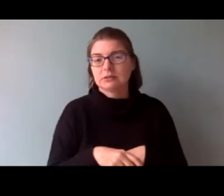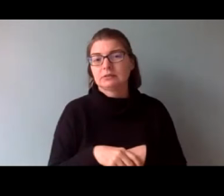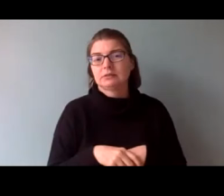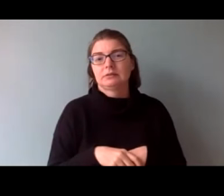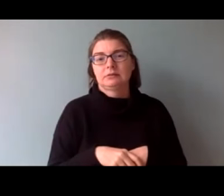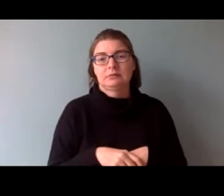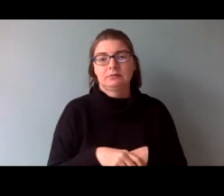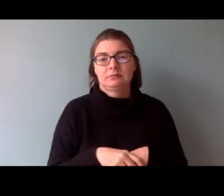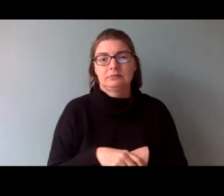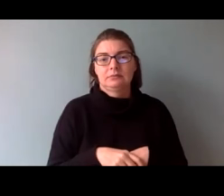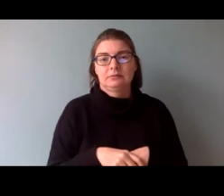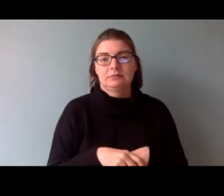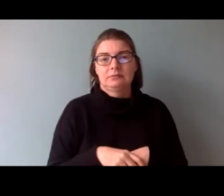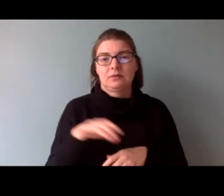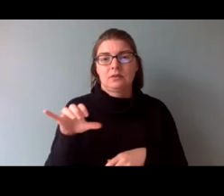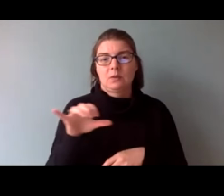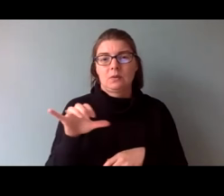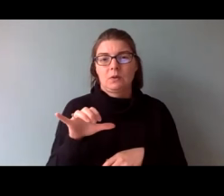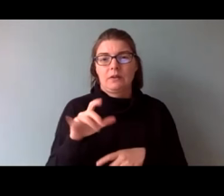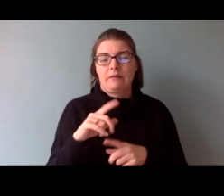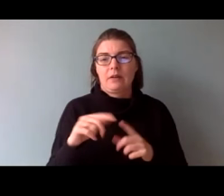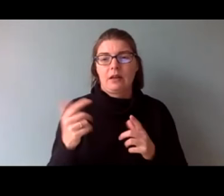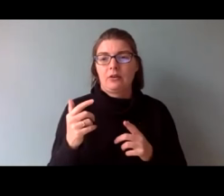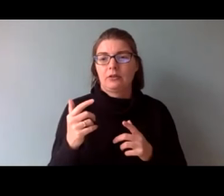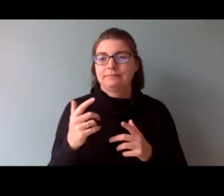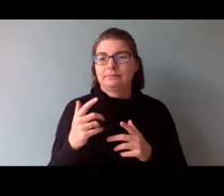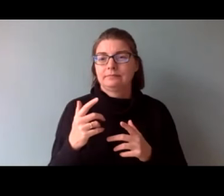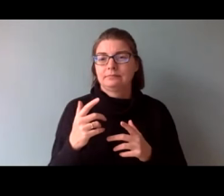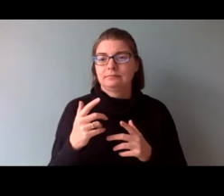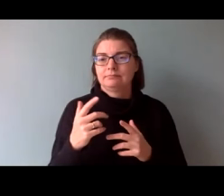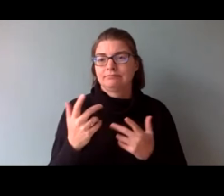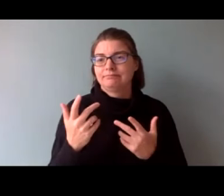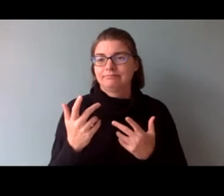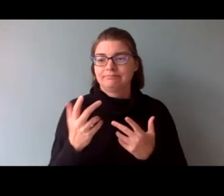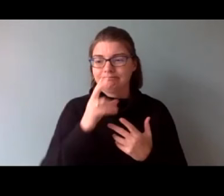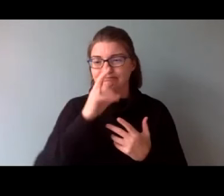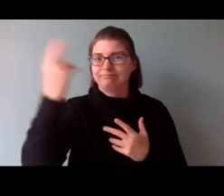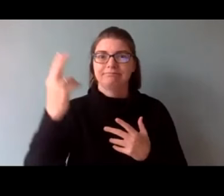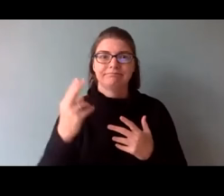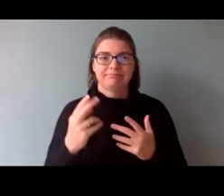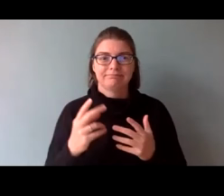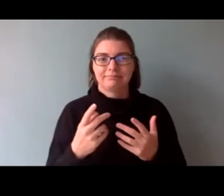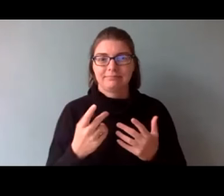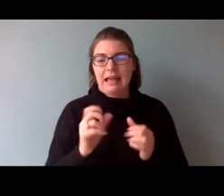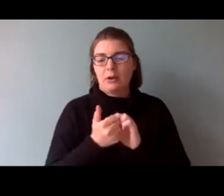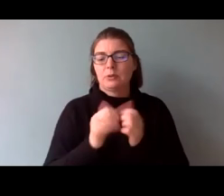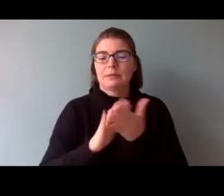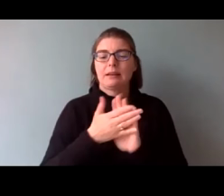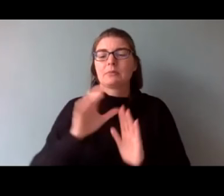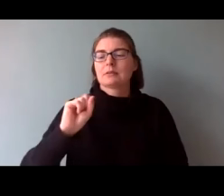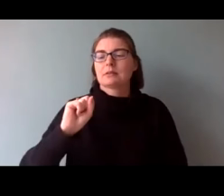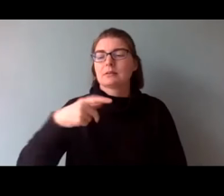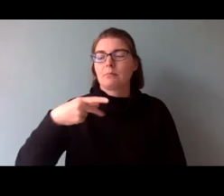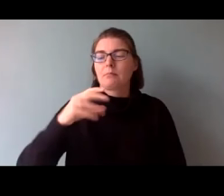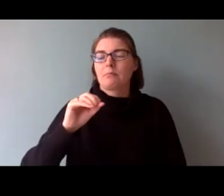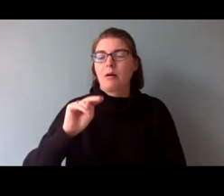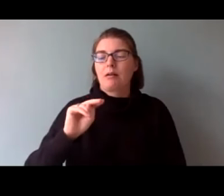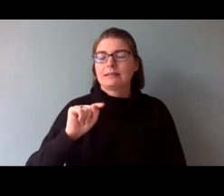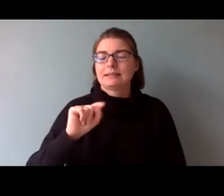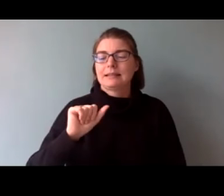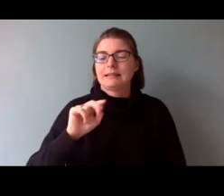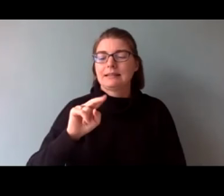and then there's an element of kind of spontaneity that's popping up here as well. It's tough to kind of create that